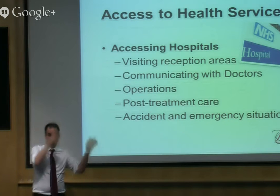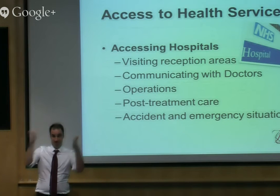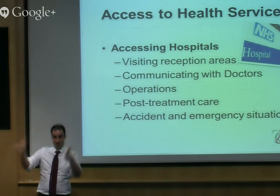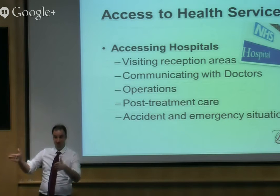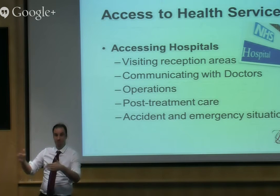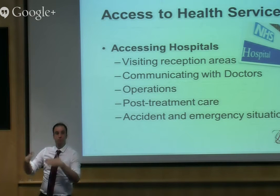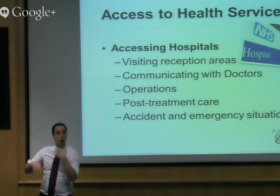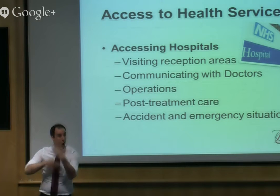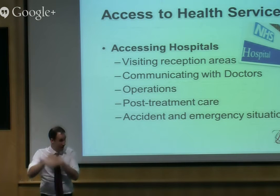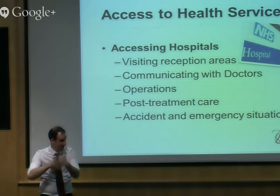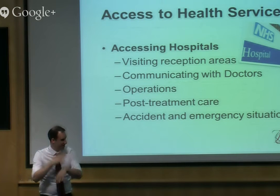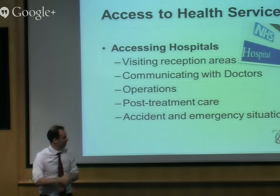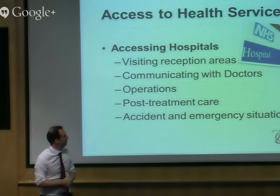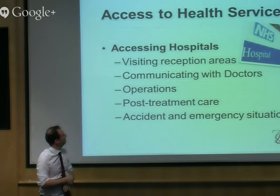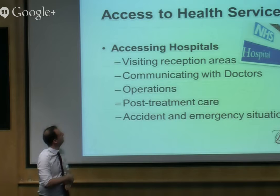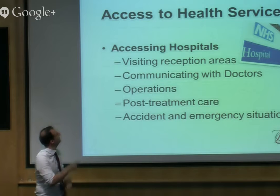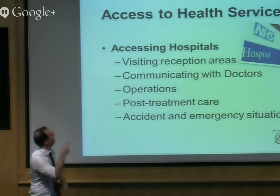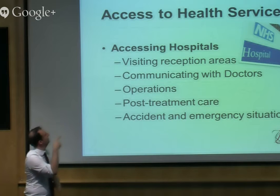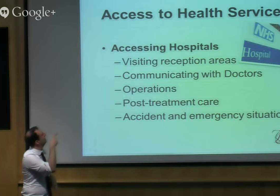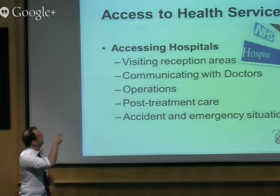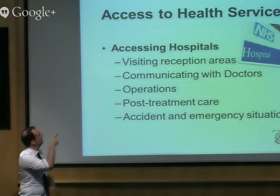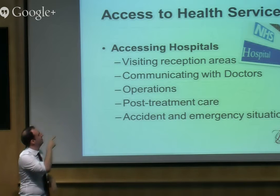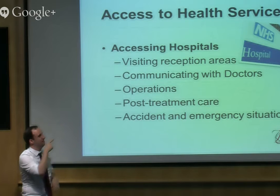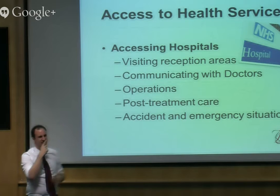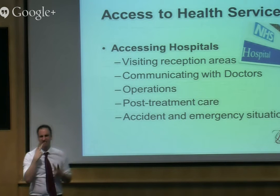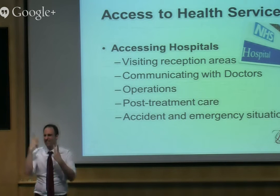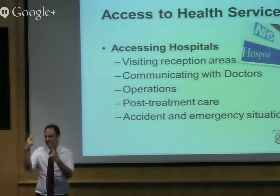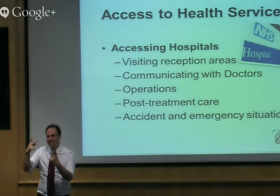can understand just how terrified that made him.